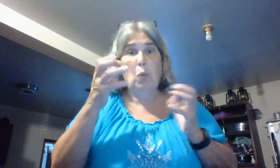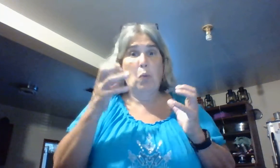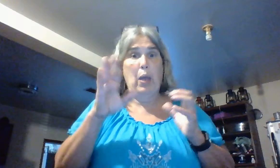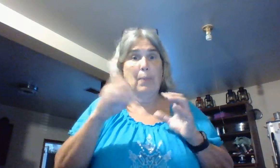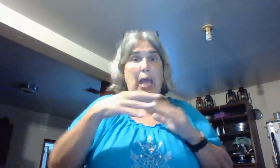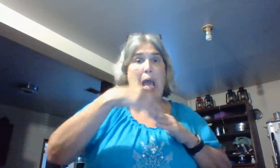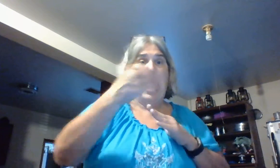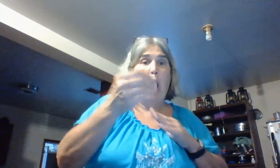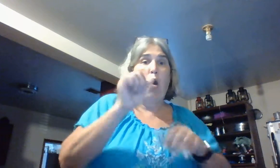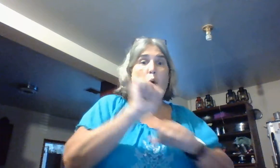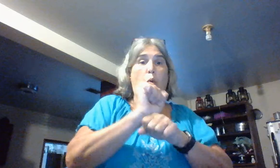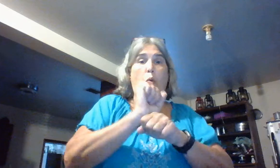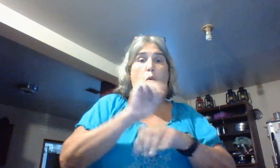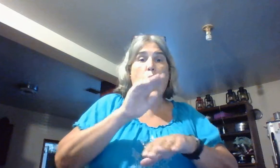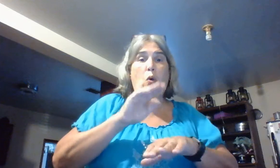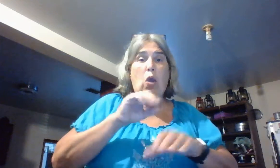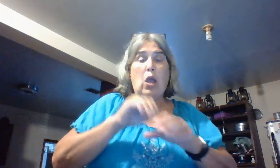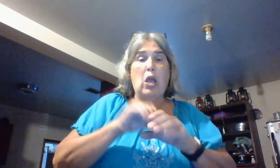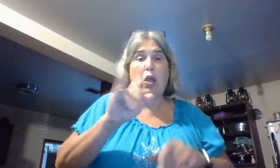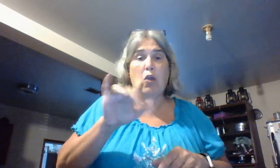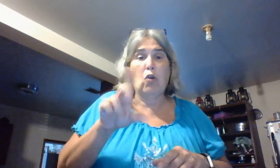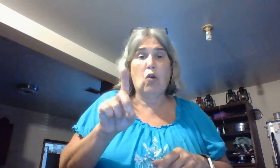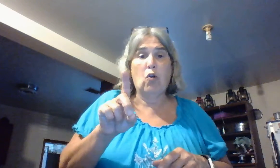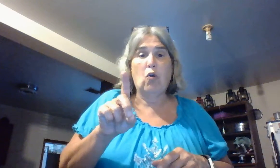the yard on a day that's 90 degrees and very humid or a day that's 90 degrees and not?